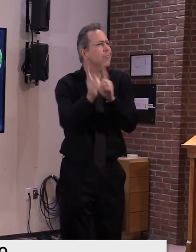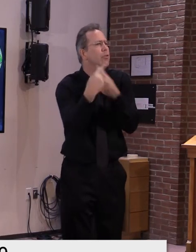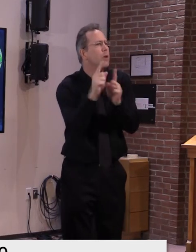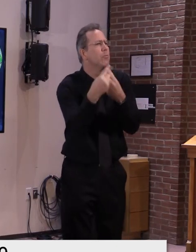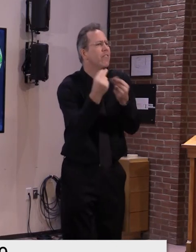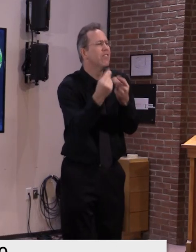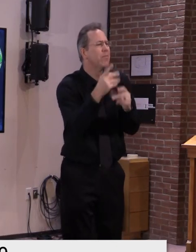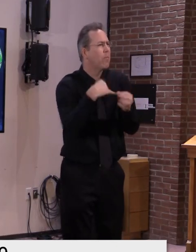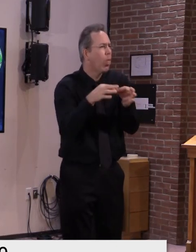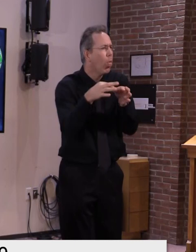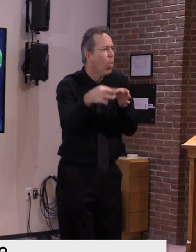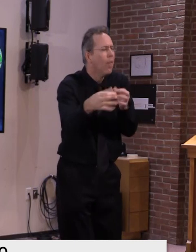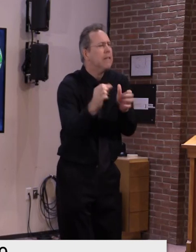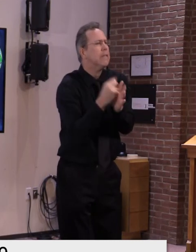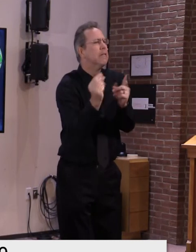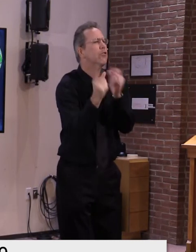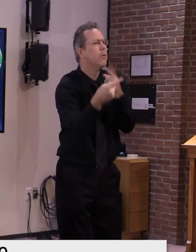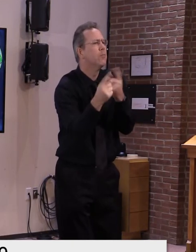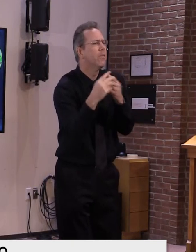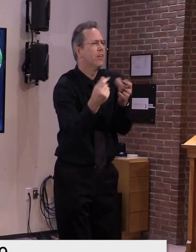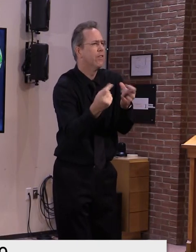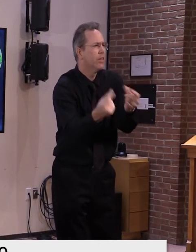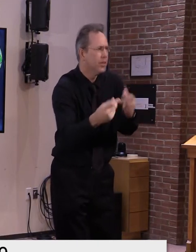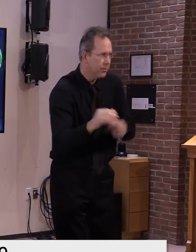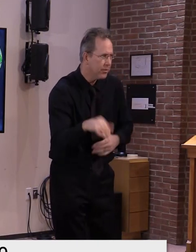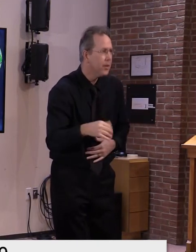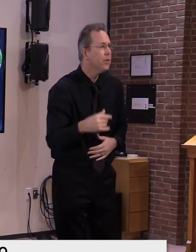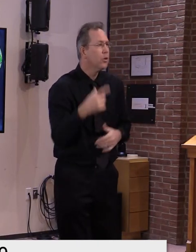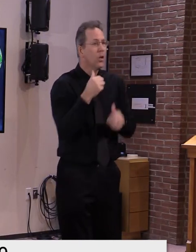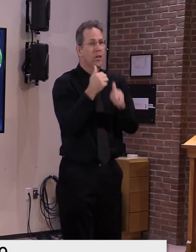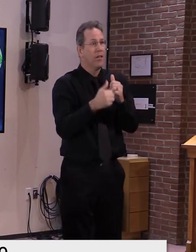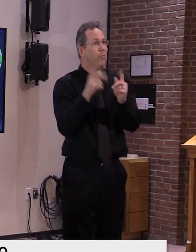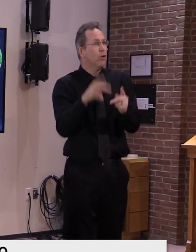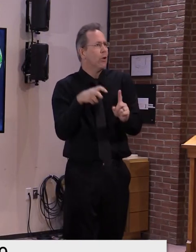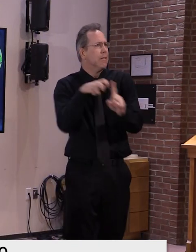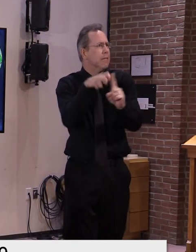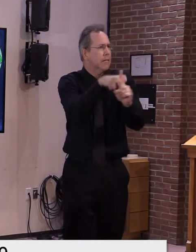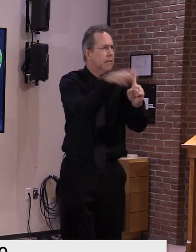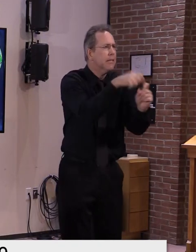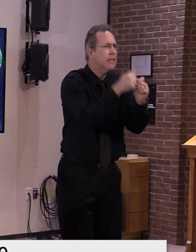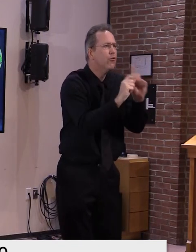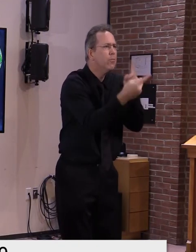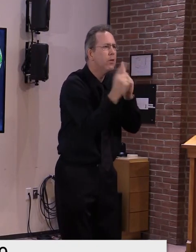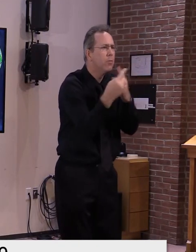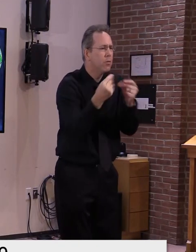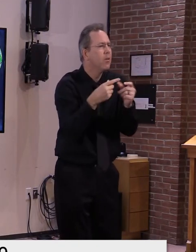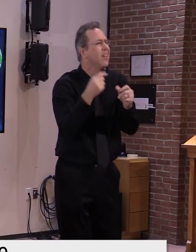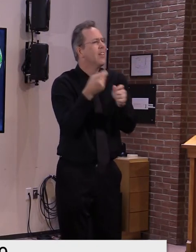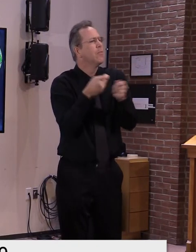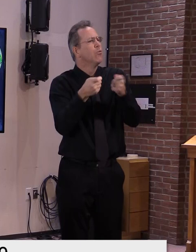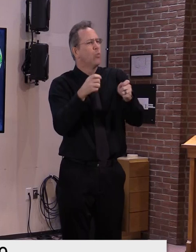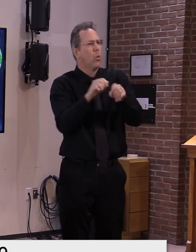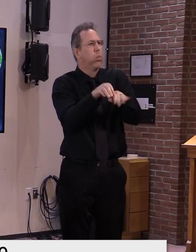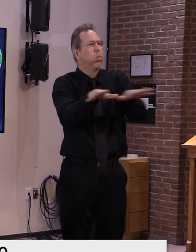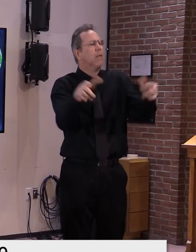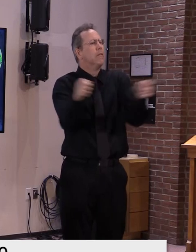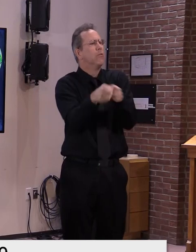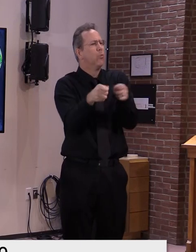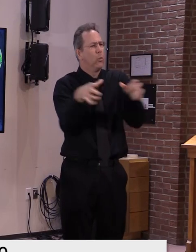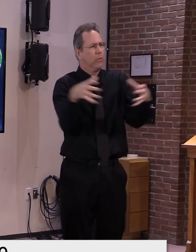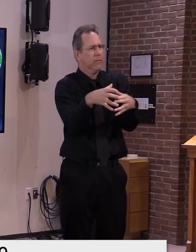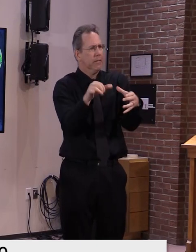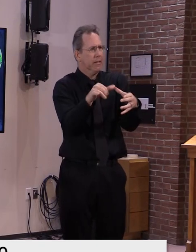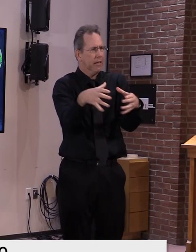won't be able to do this for every person, but it will definitely help with containment. Doing all we can